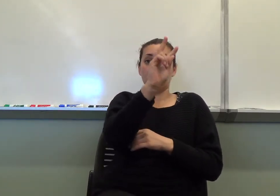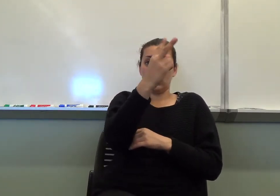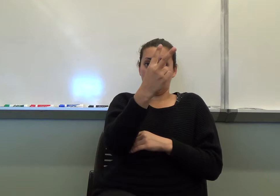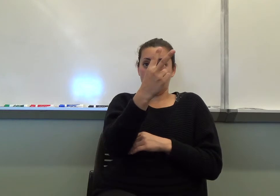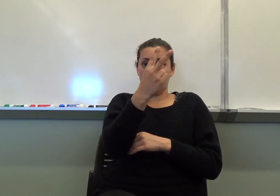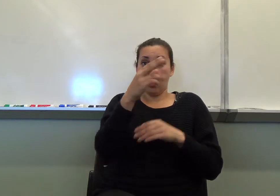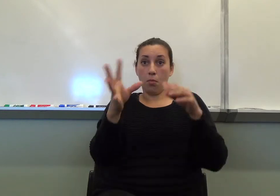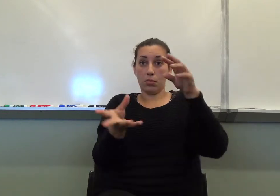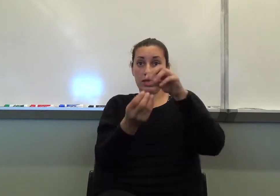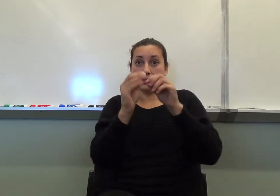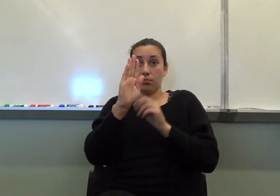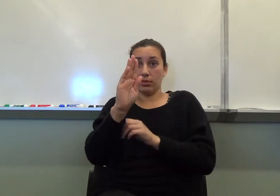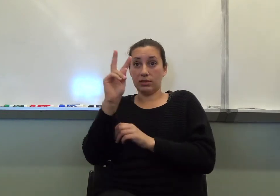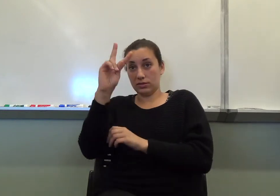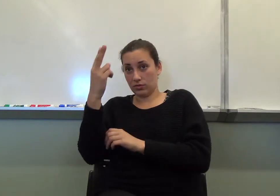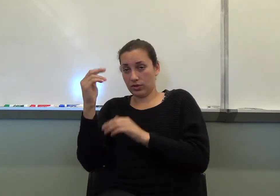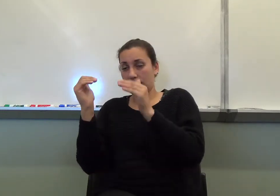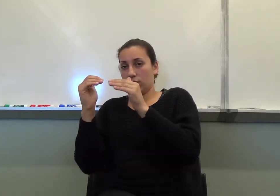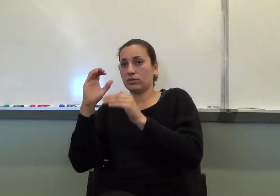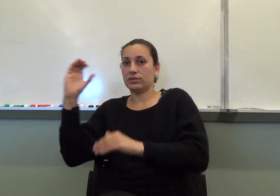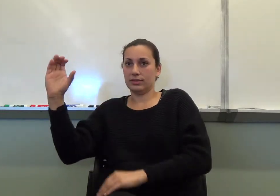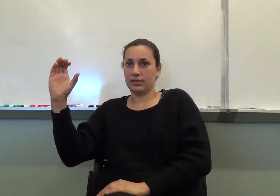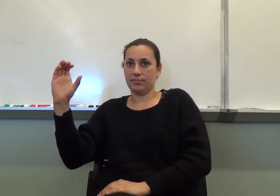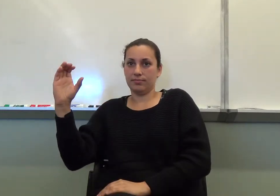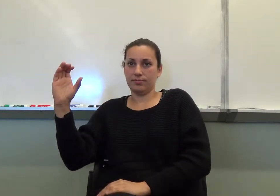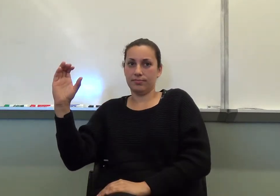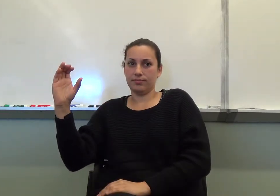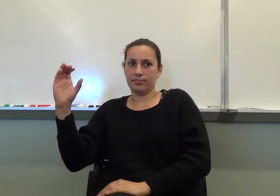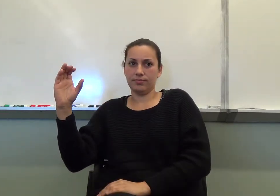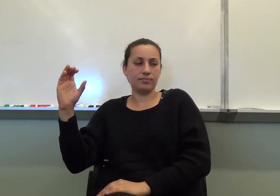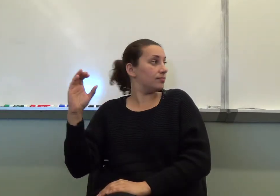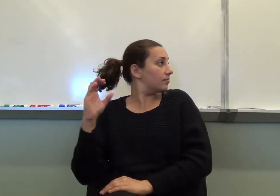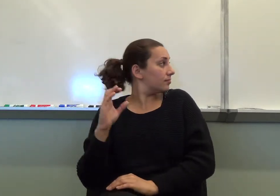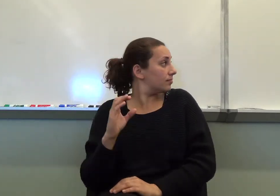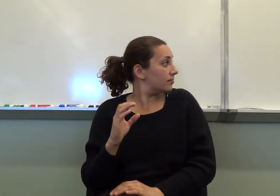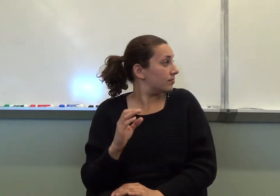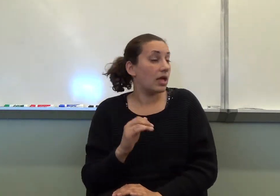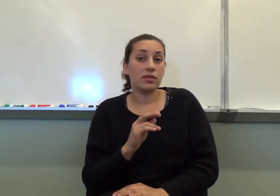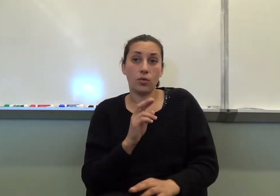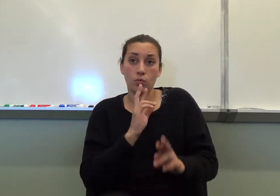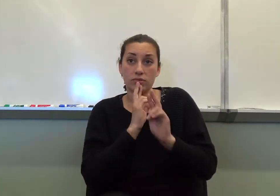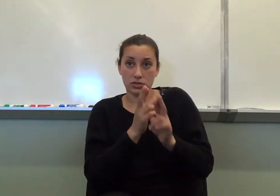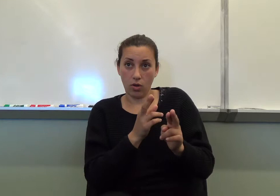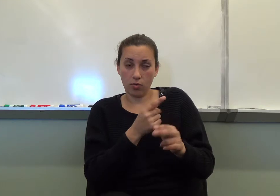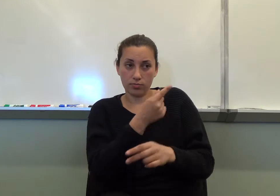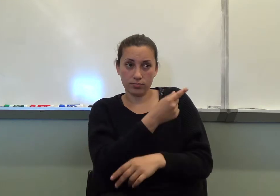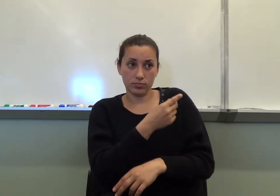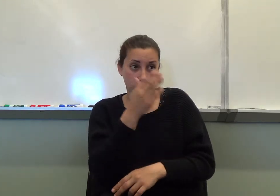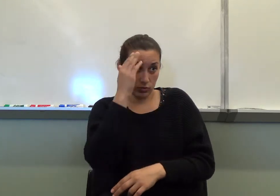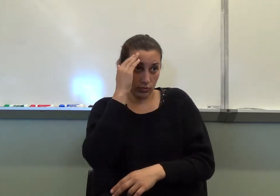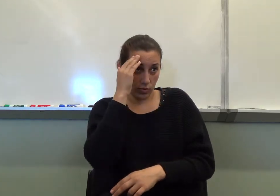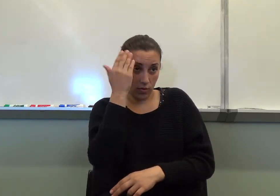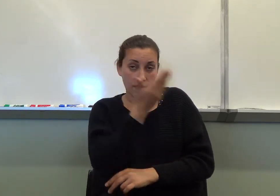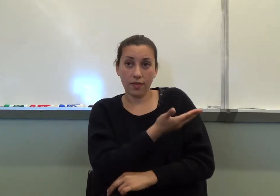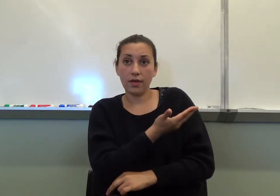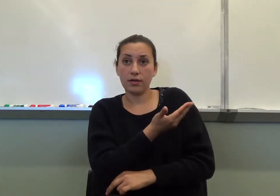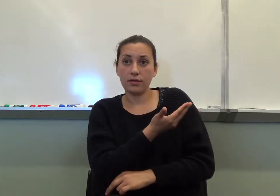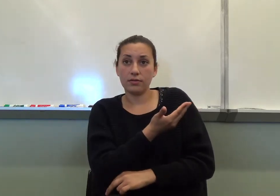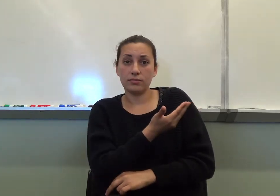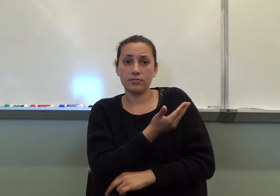2,500 years. And as a result, what we know is that if we know, let's say,